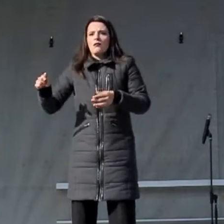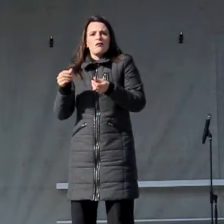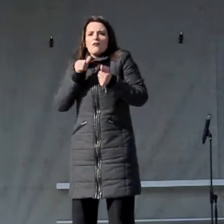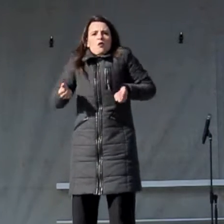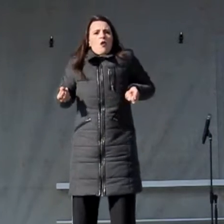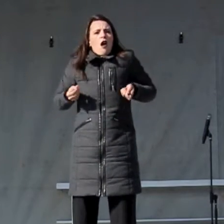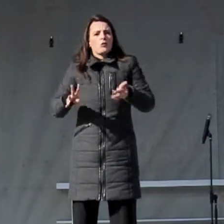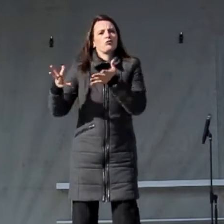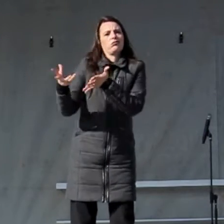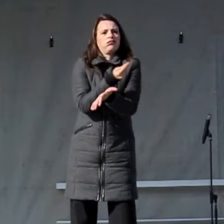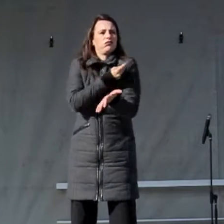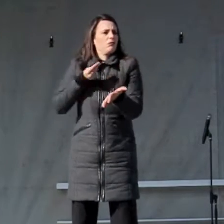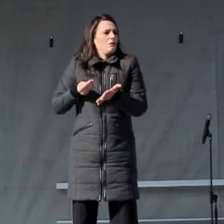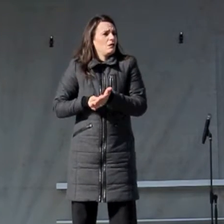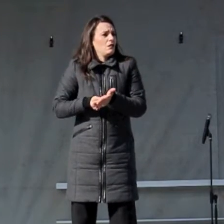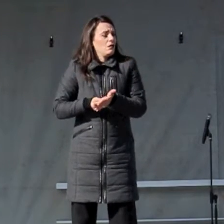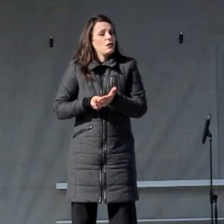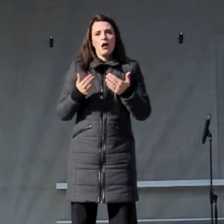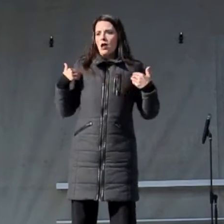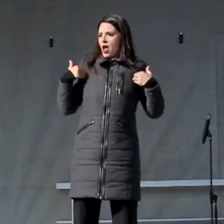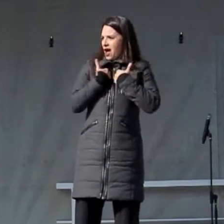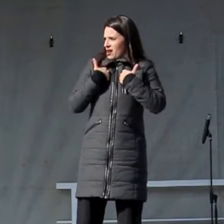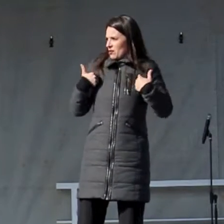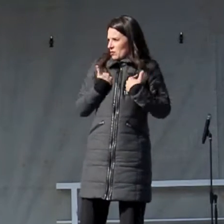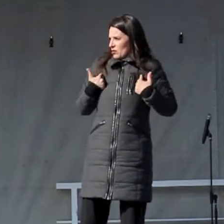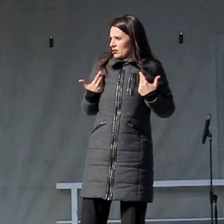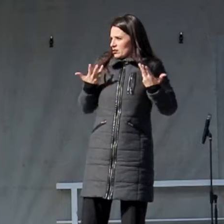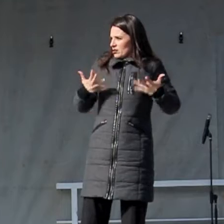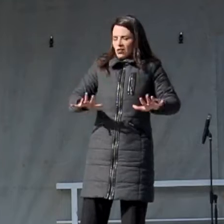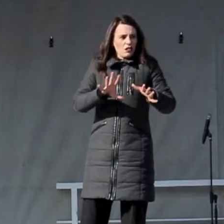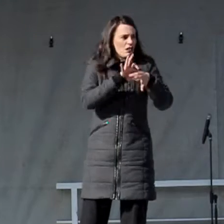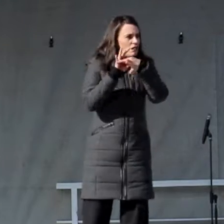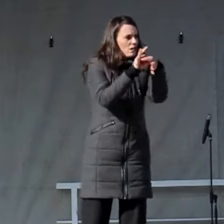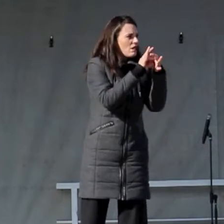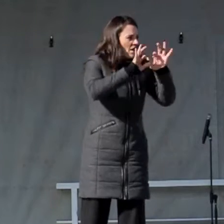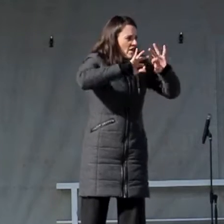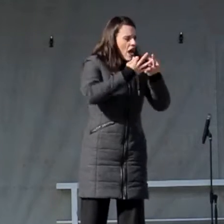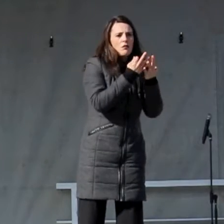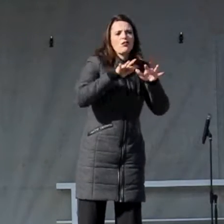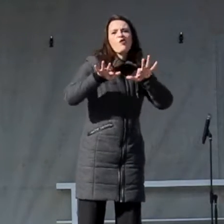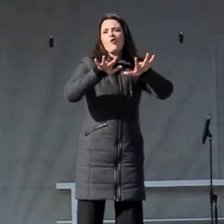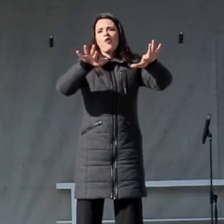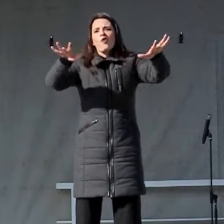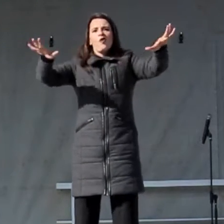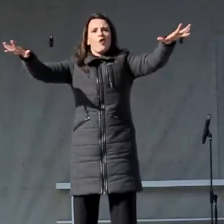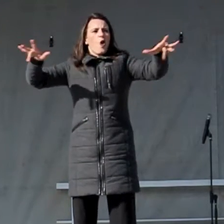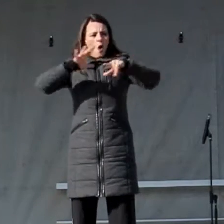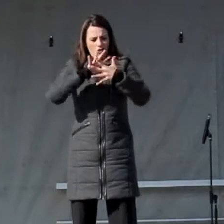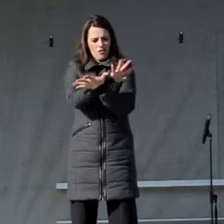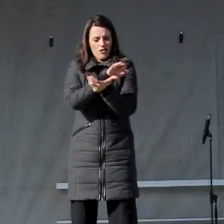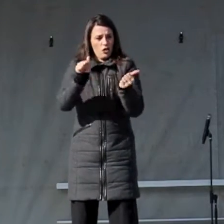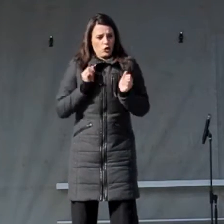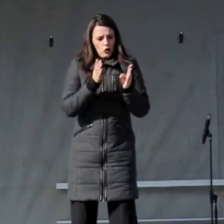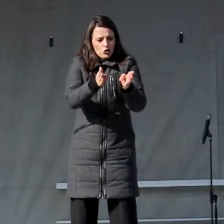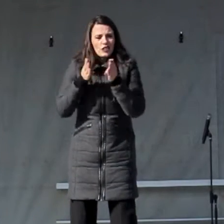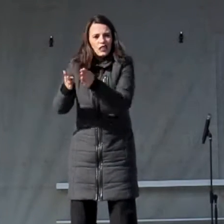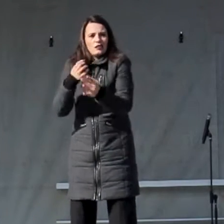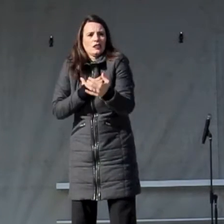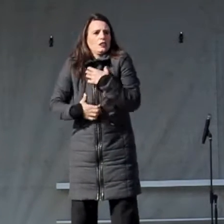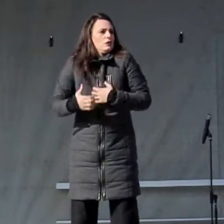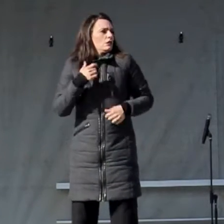revenue. Animals have lost their families and now are astray on broken streets living in